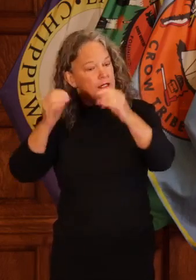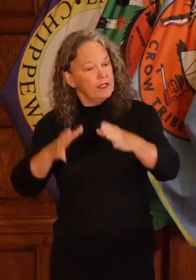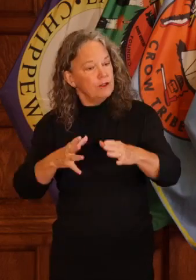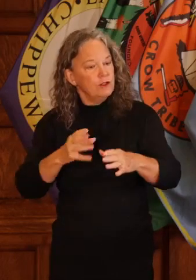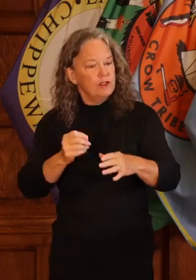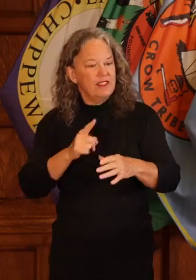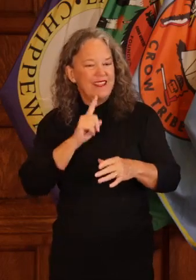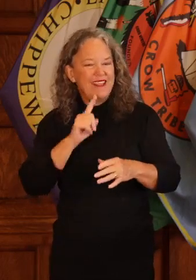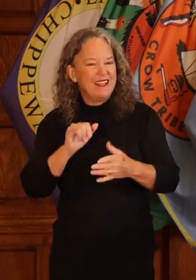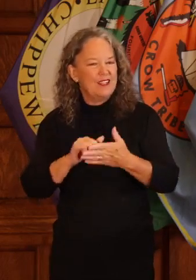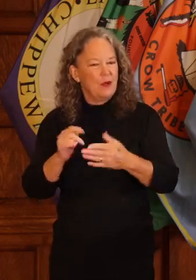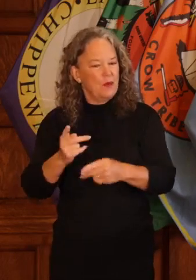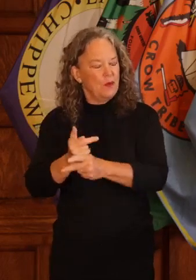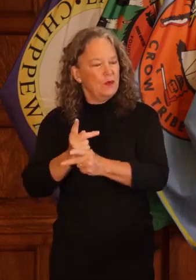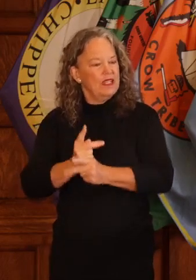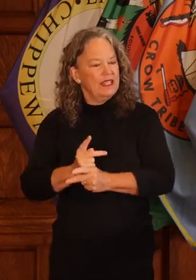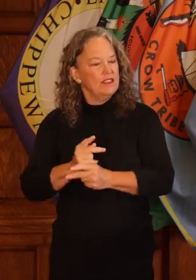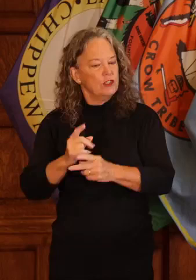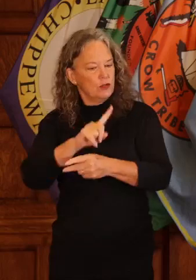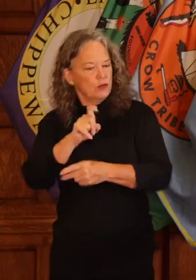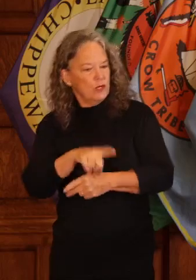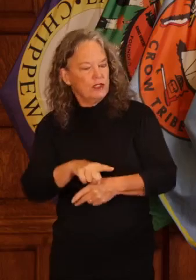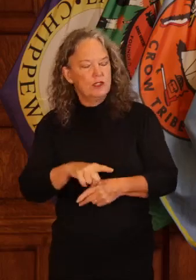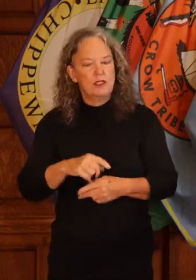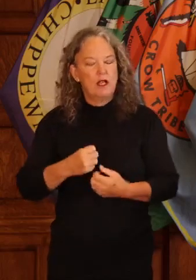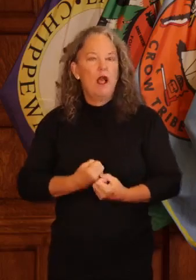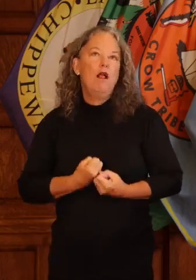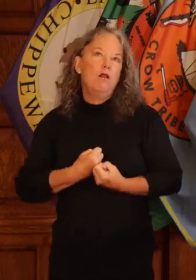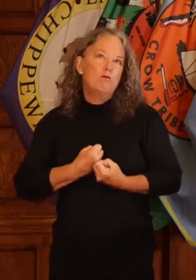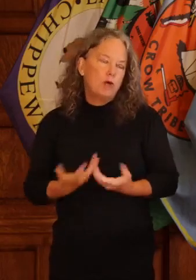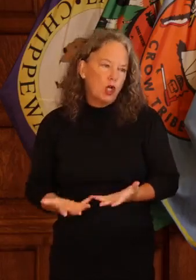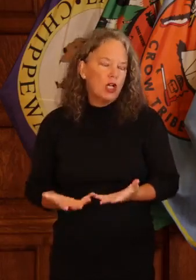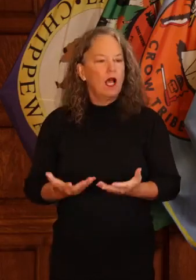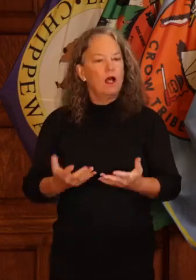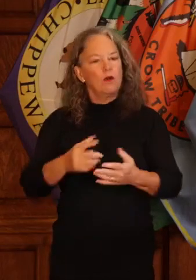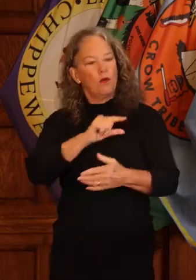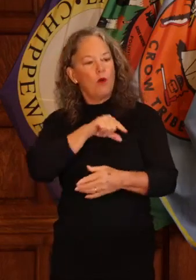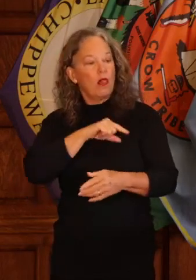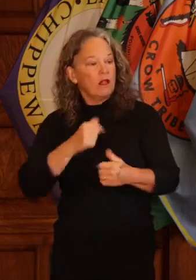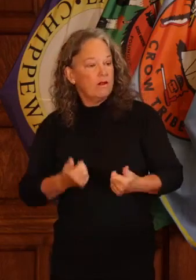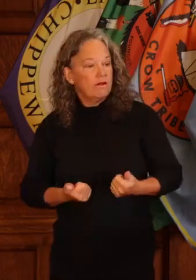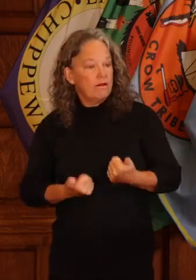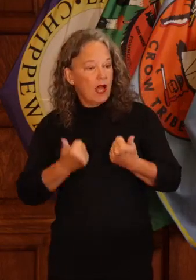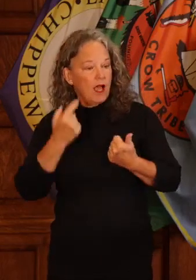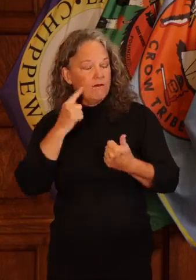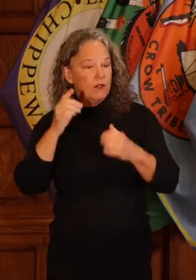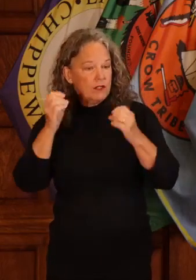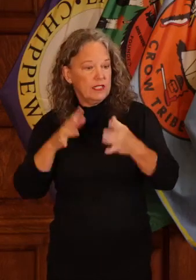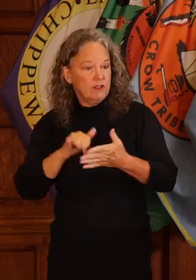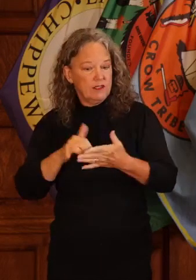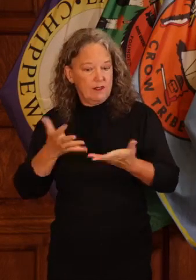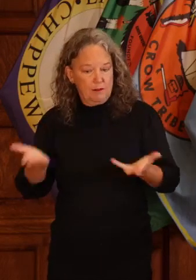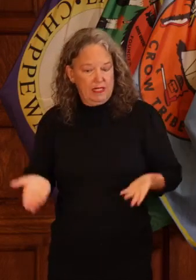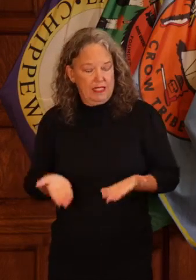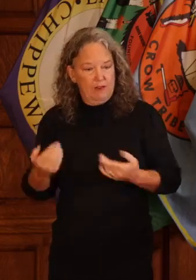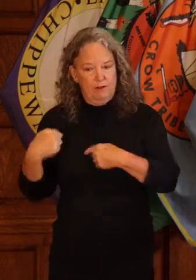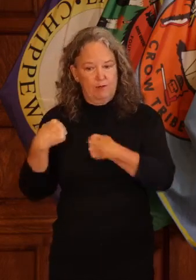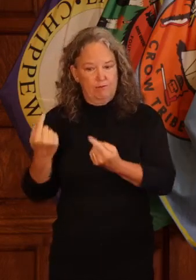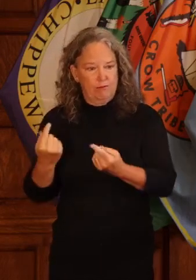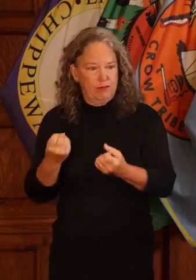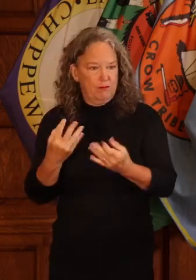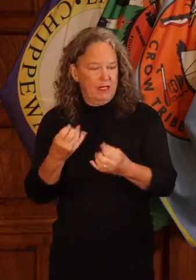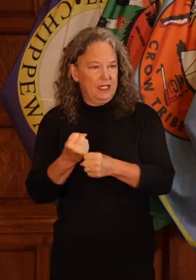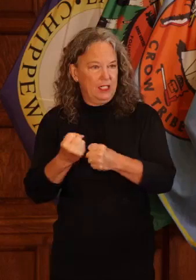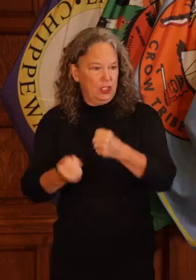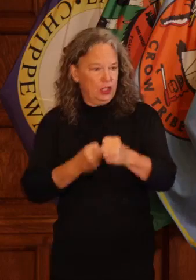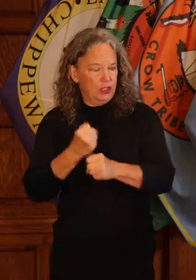that retention question with them as well, burnout, quality of life for those teachers that have been around for a number of years. I